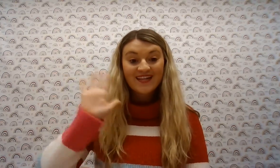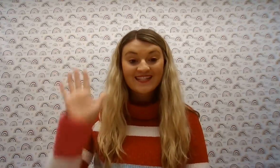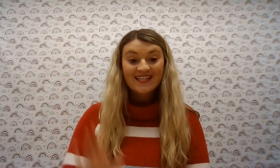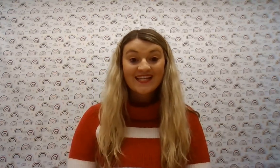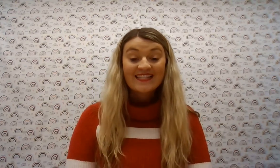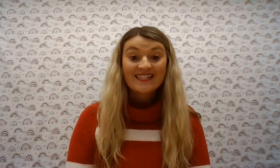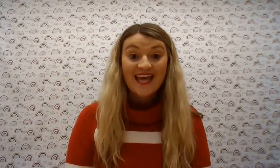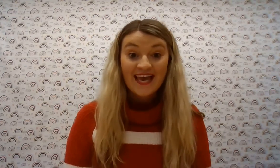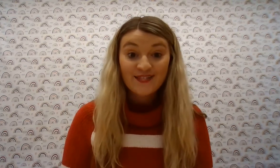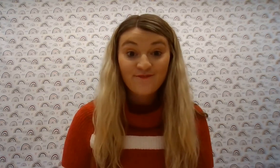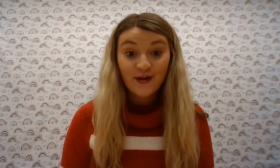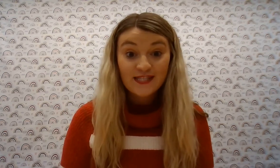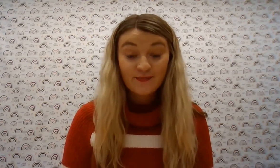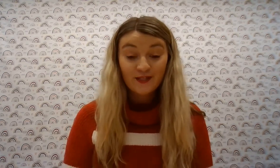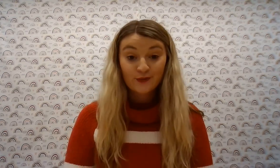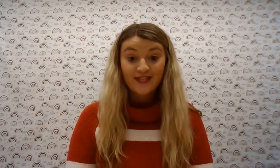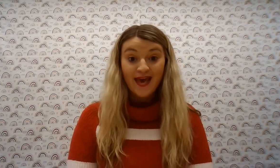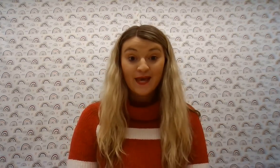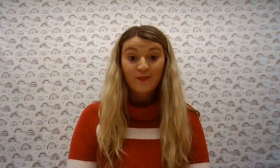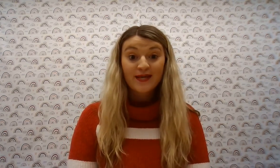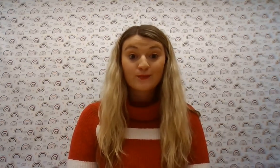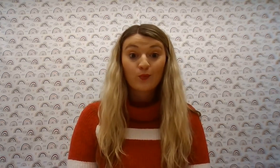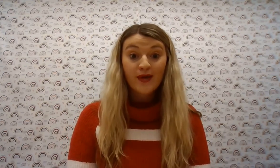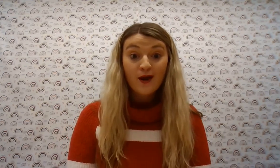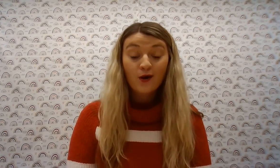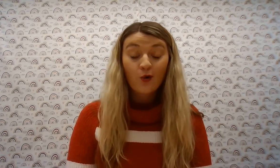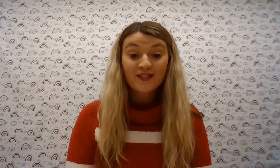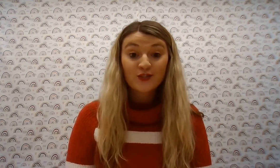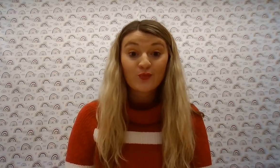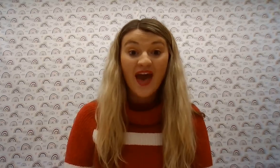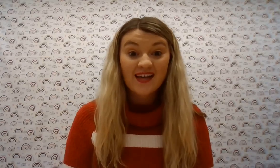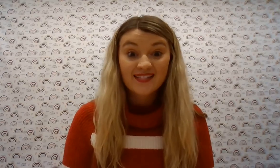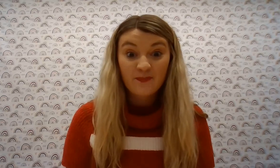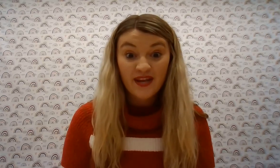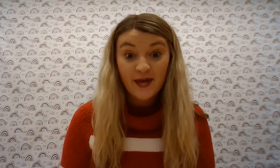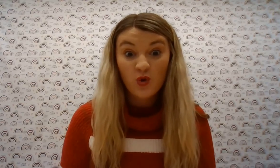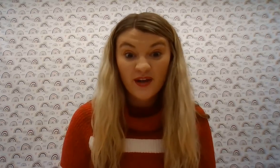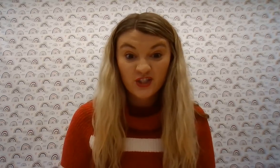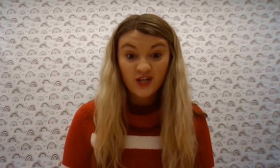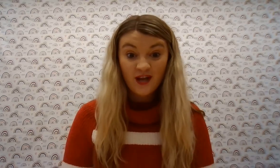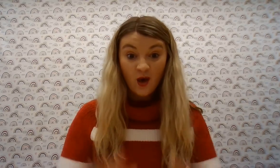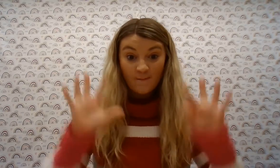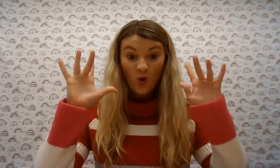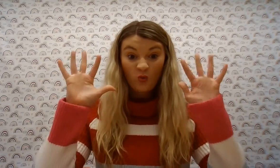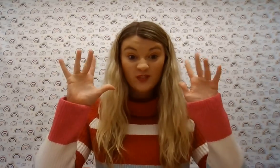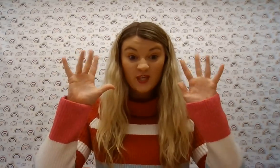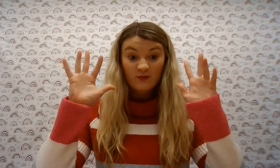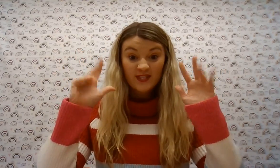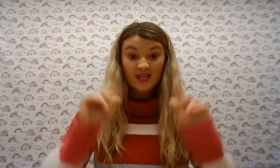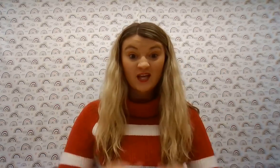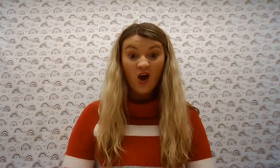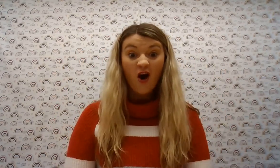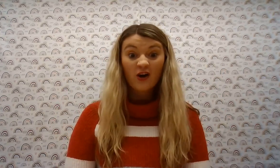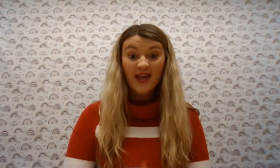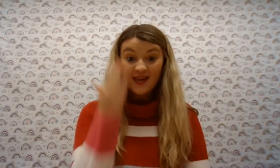Hi friends, today is a very special day because we are going to ask somebody a question, but only using our